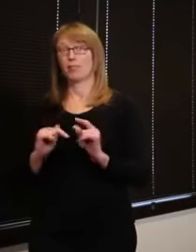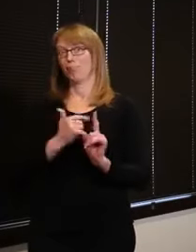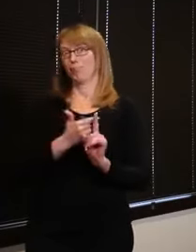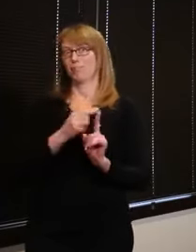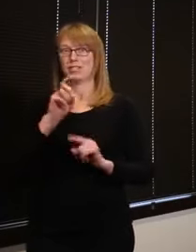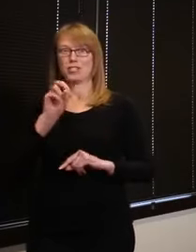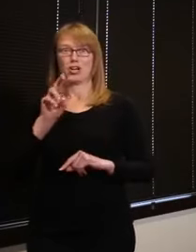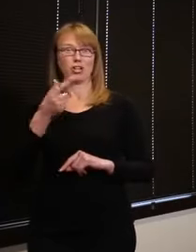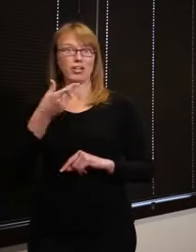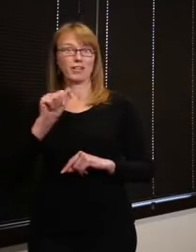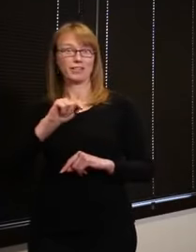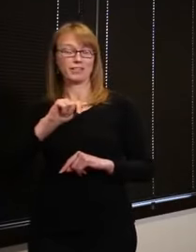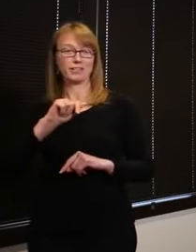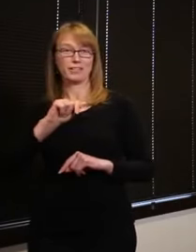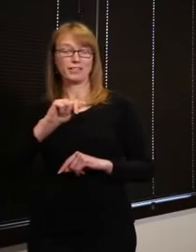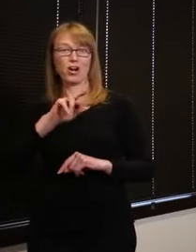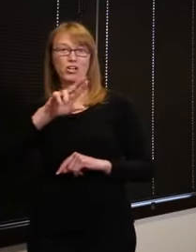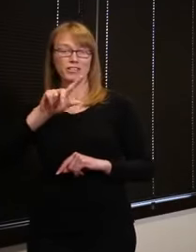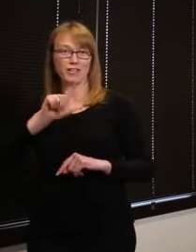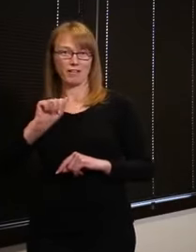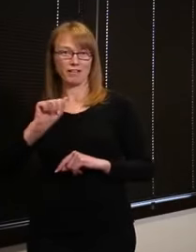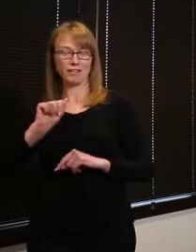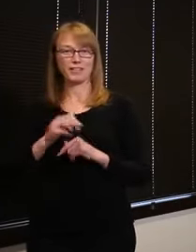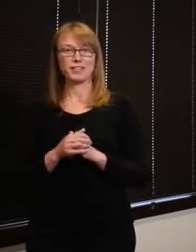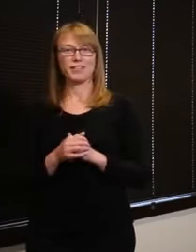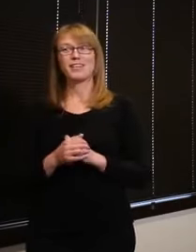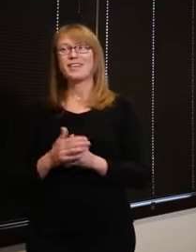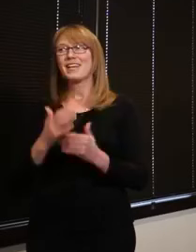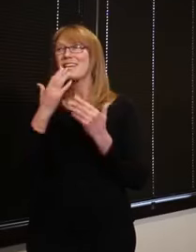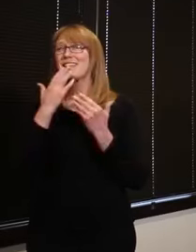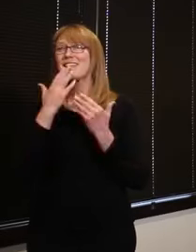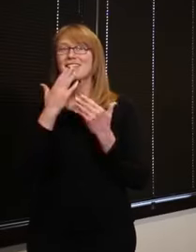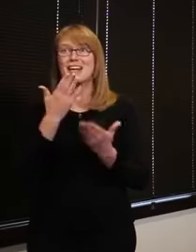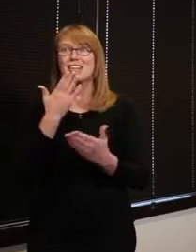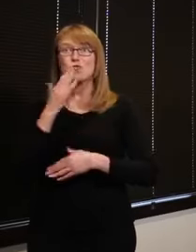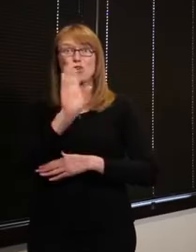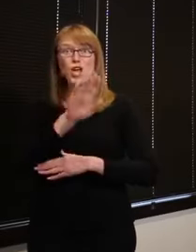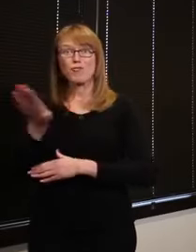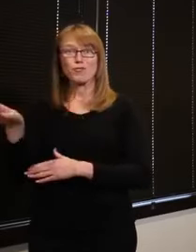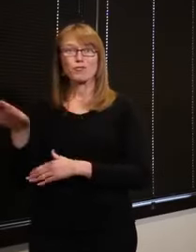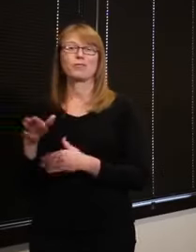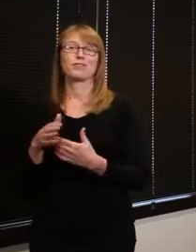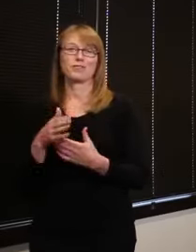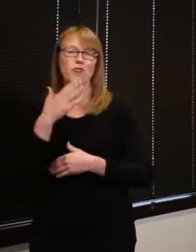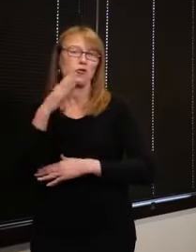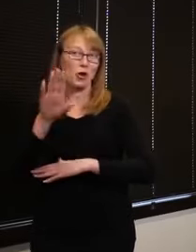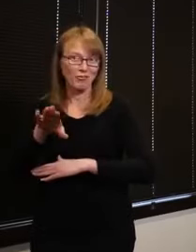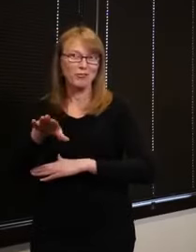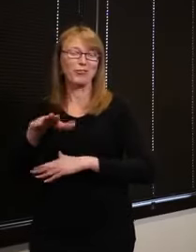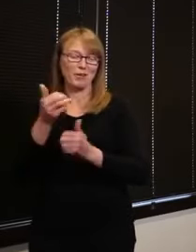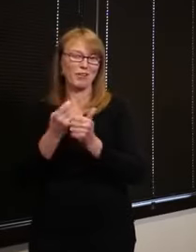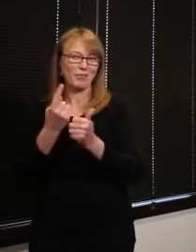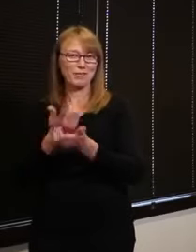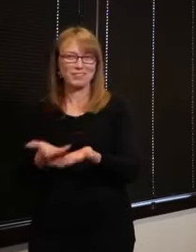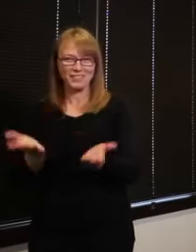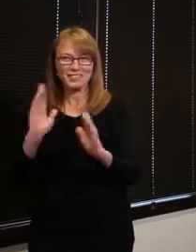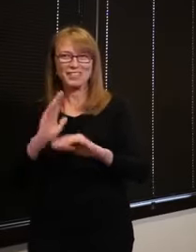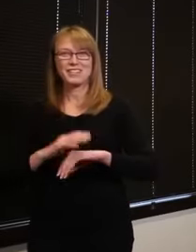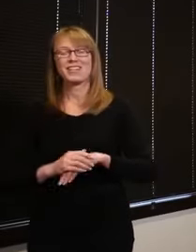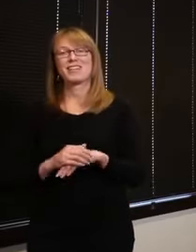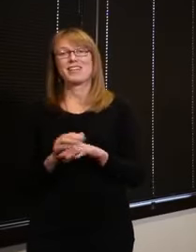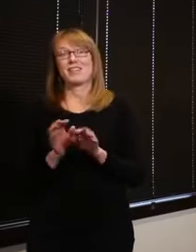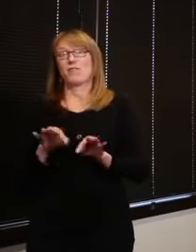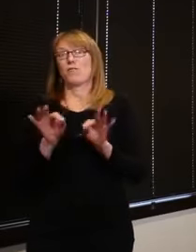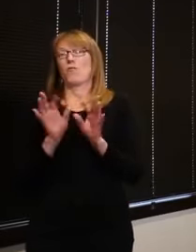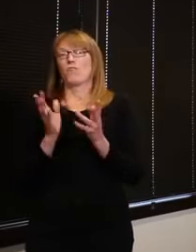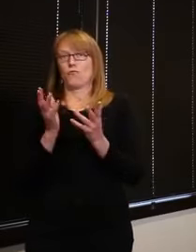you. Okay, thank you and good afternoon, everybody. We have some important updates for you this afternoon, and so let me get